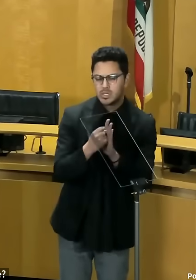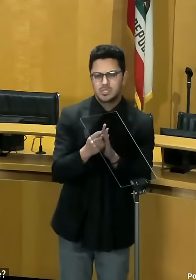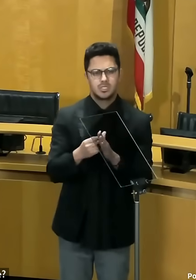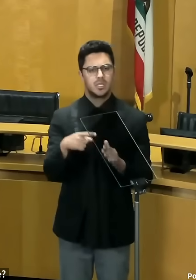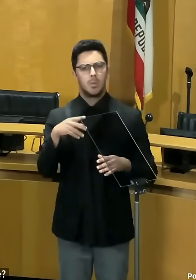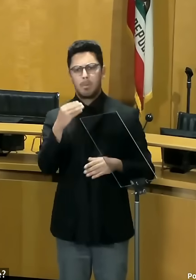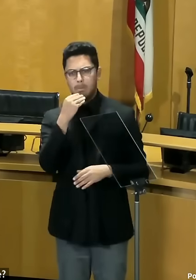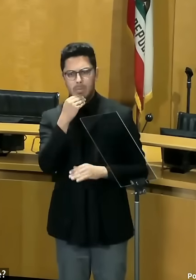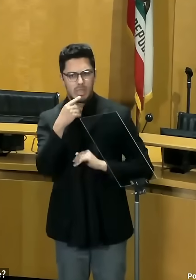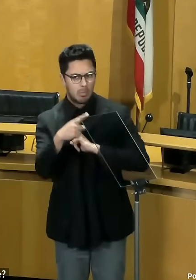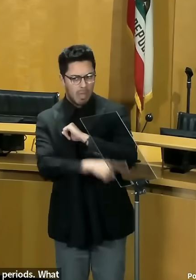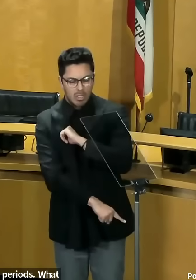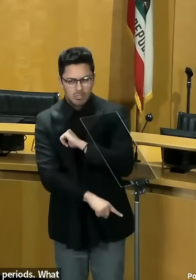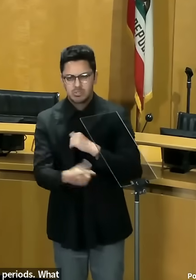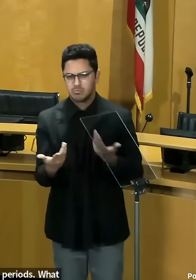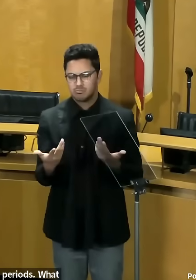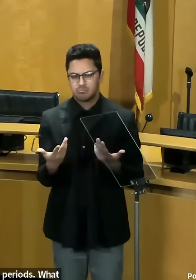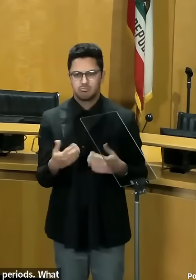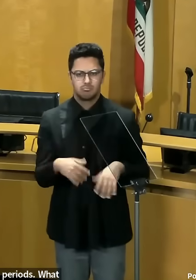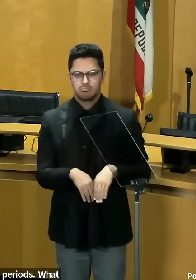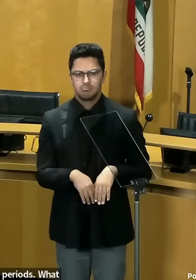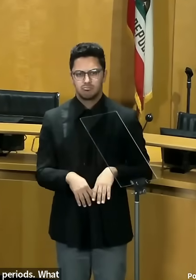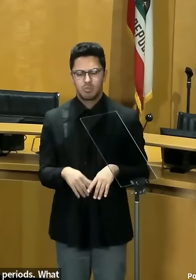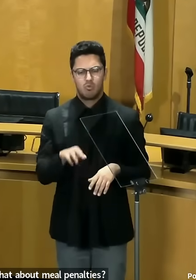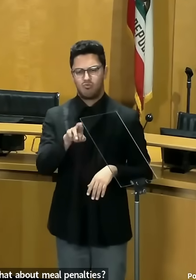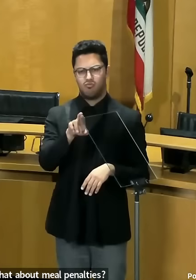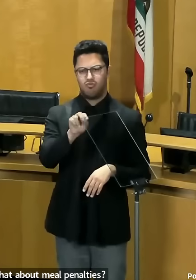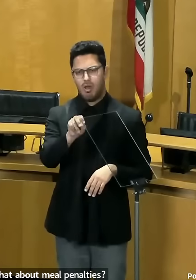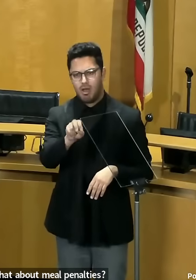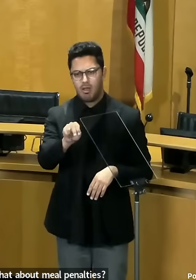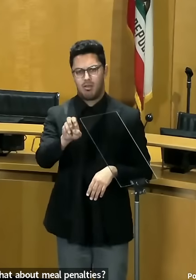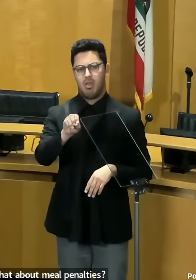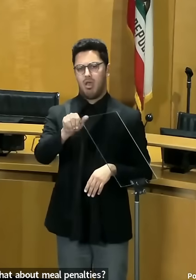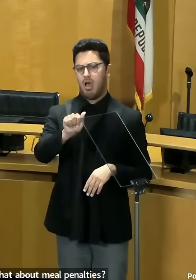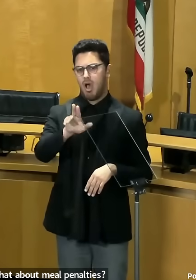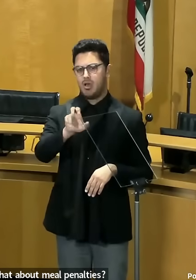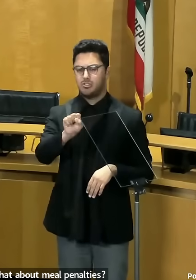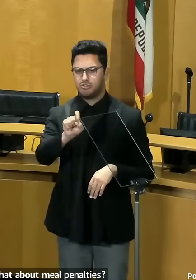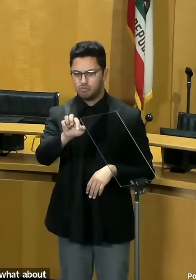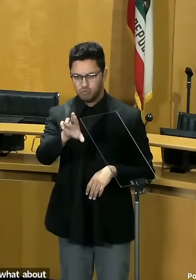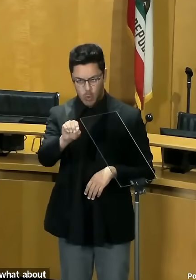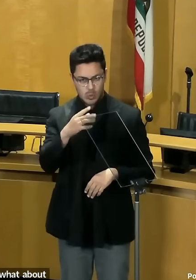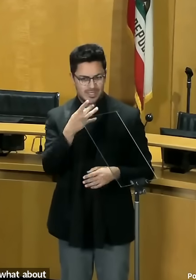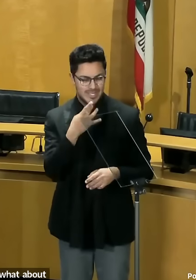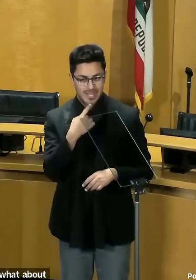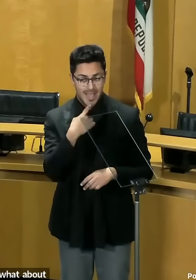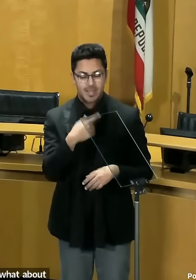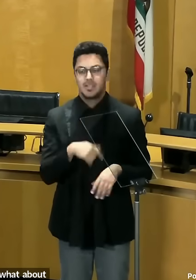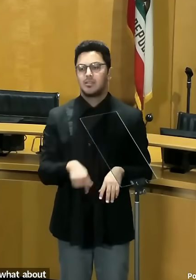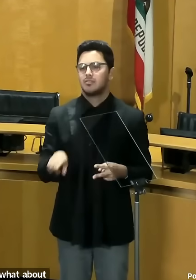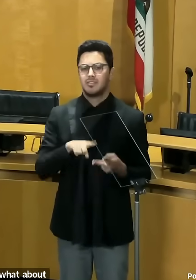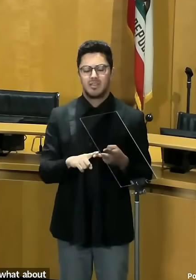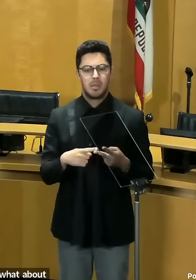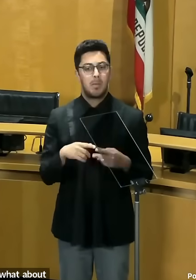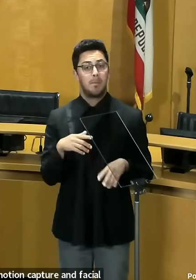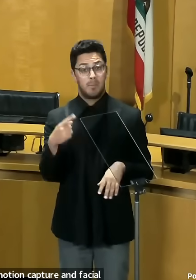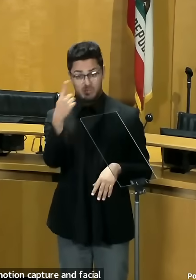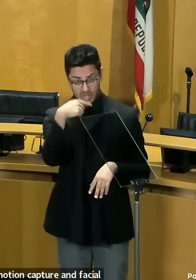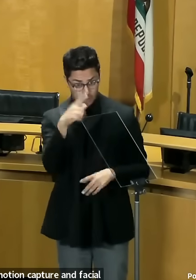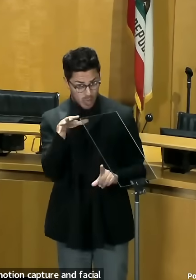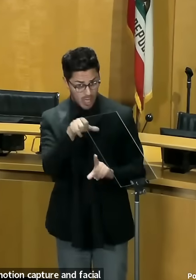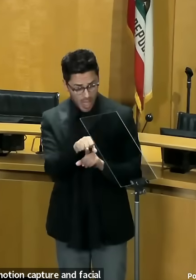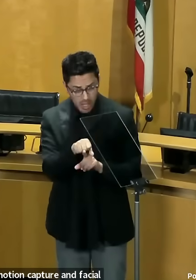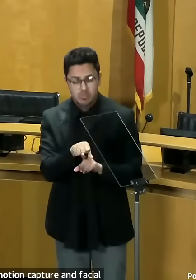meal penalties? Ron Ostro said. What about motion capture and facial capture